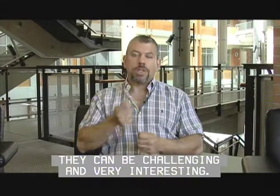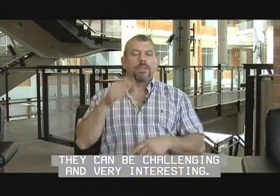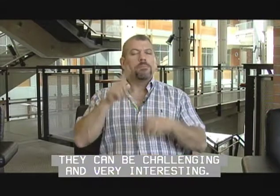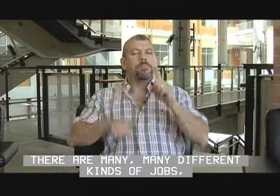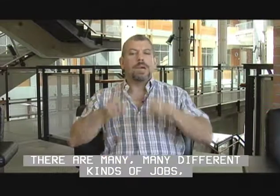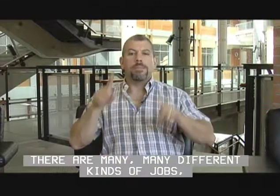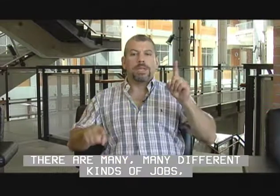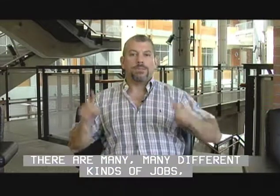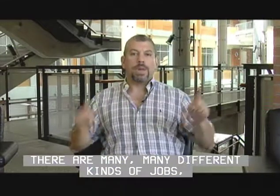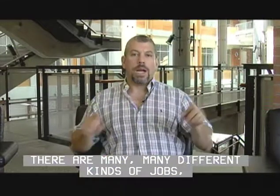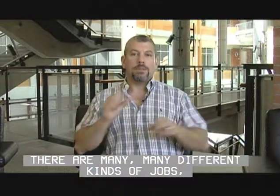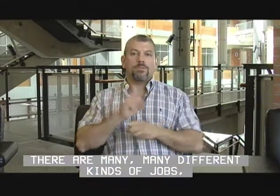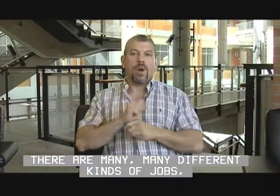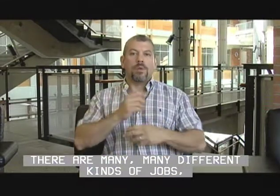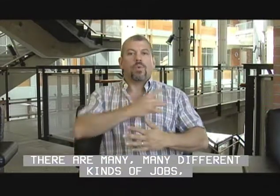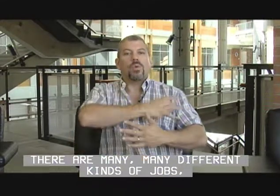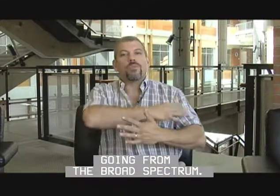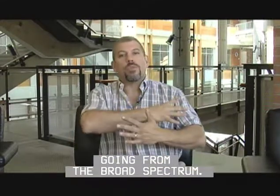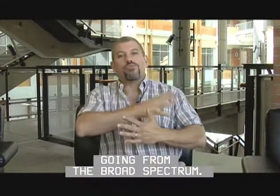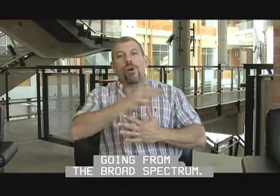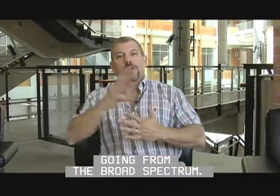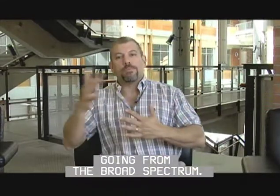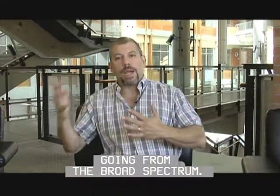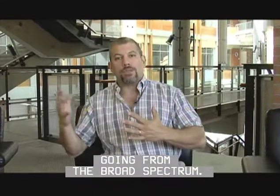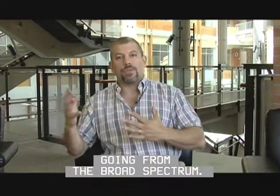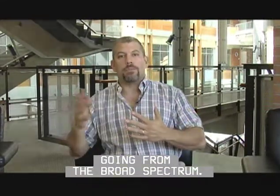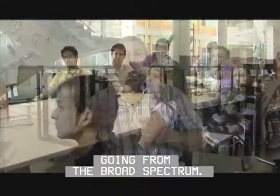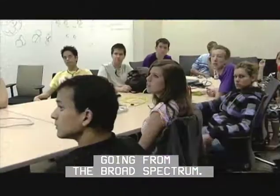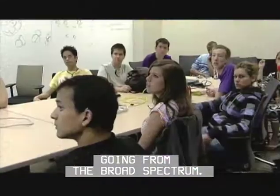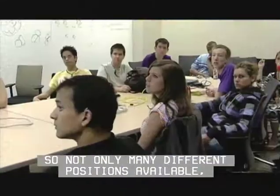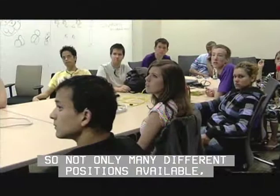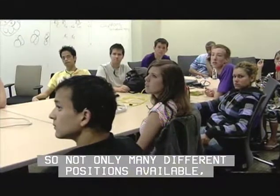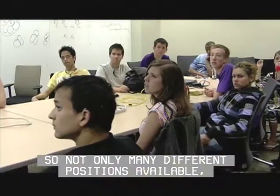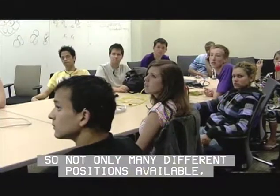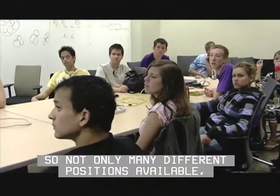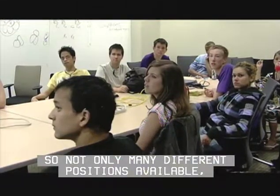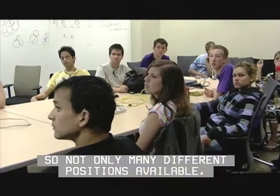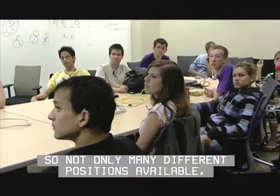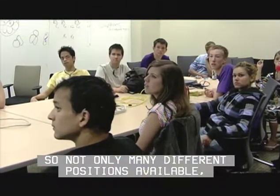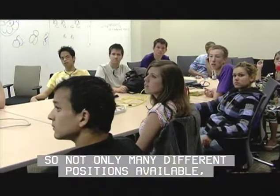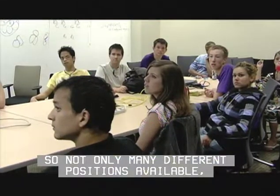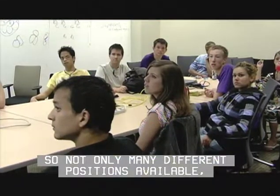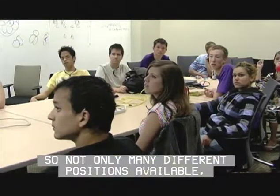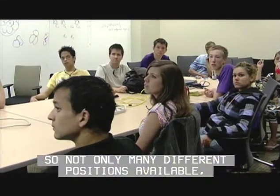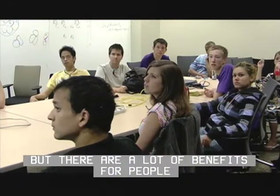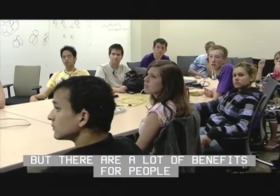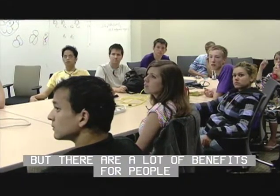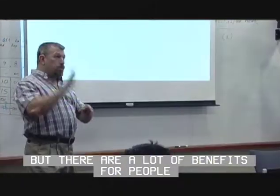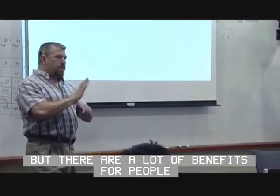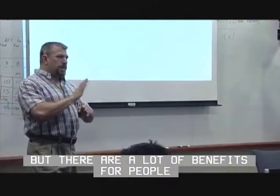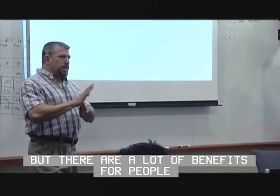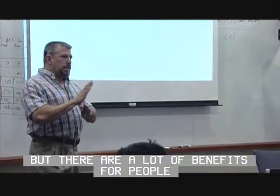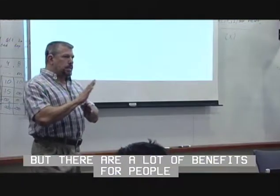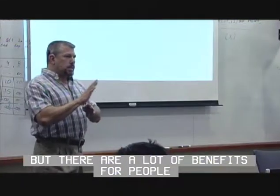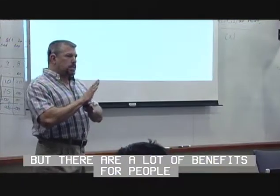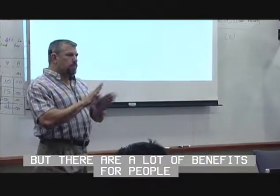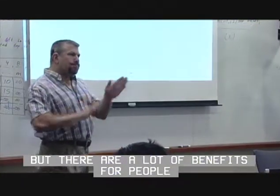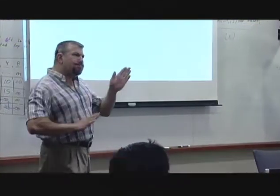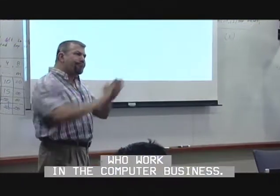There are many, many different kinds of jobs going for the broad spectrum. So not only many different positions available, but there are a lot of benefits for people who work in